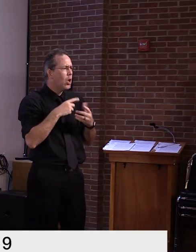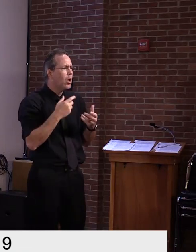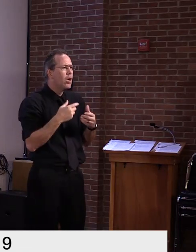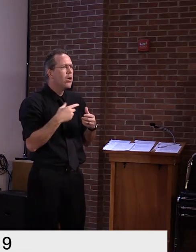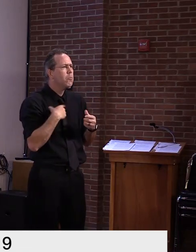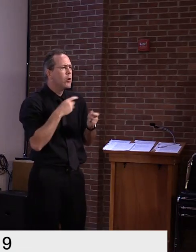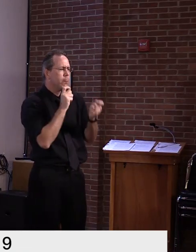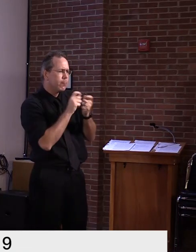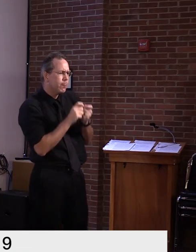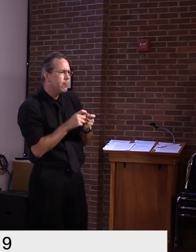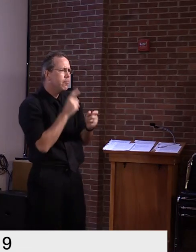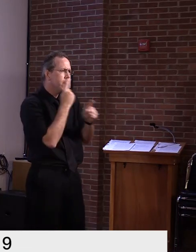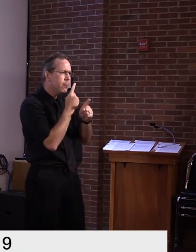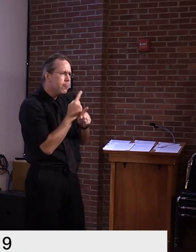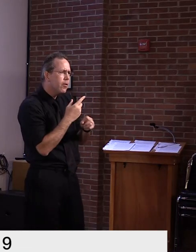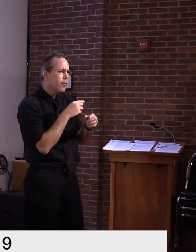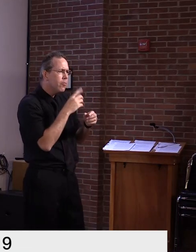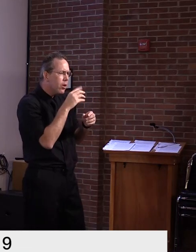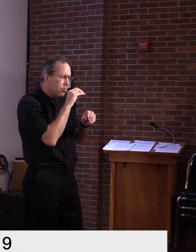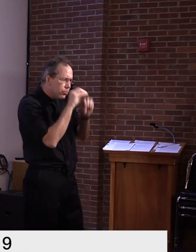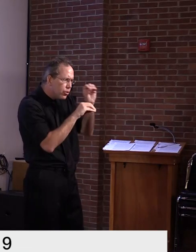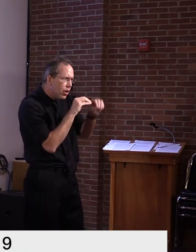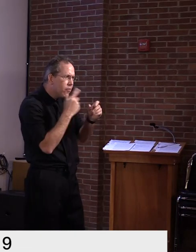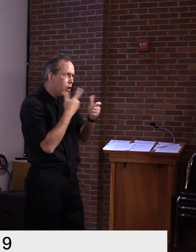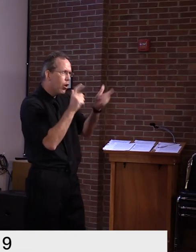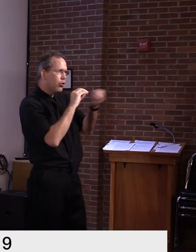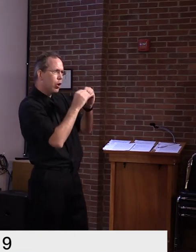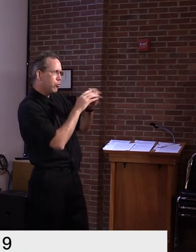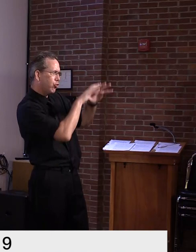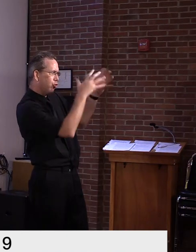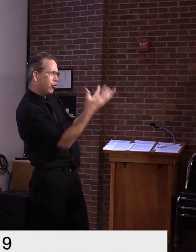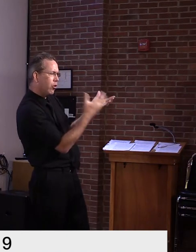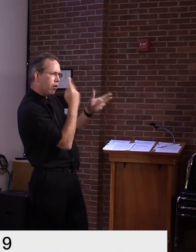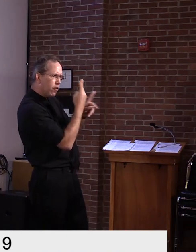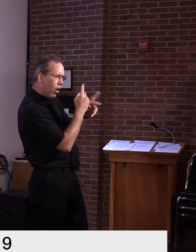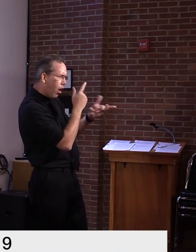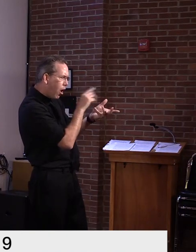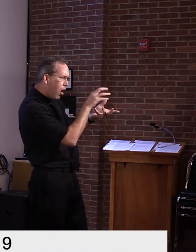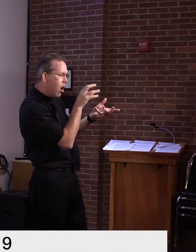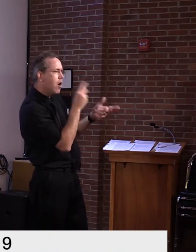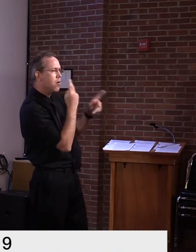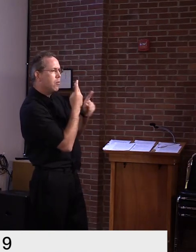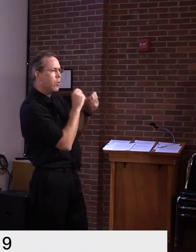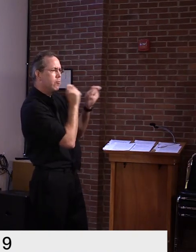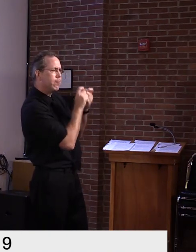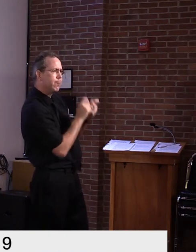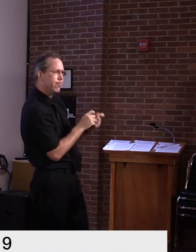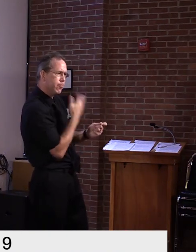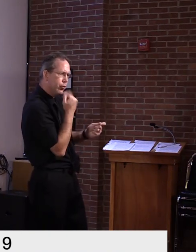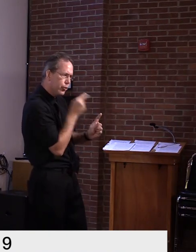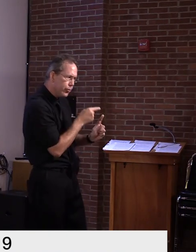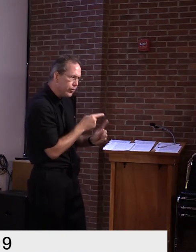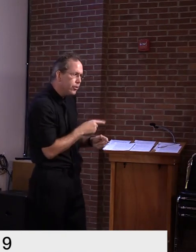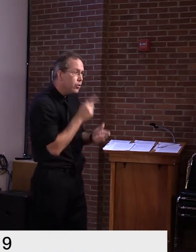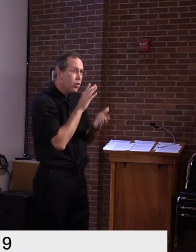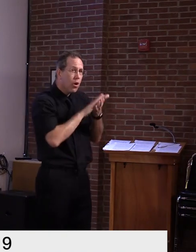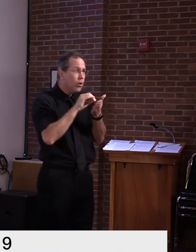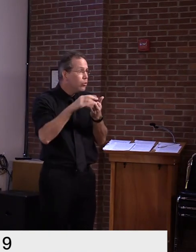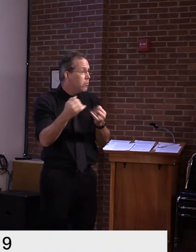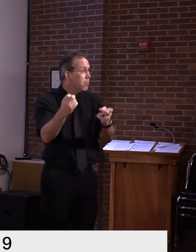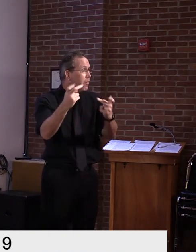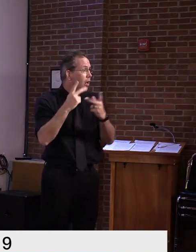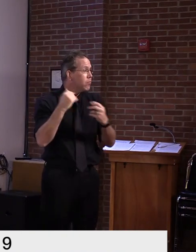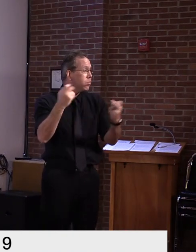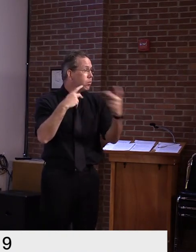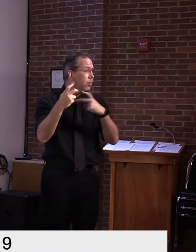also signals a successful restart to higher ed as well, because we're not seeing early on here, but we're not seeing the kind of spikes that